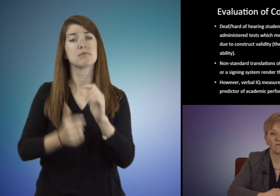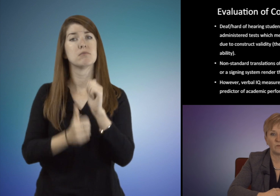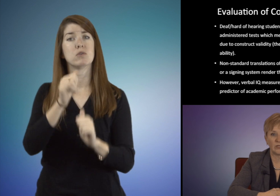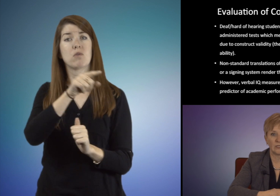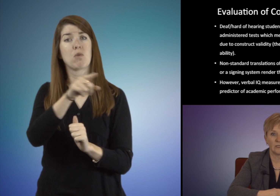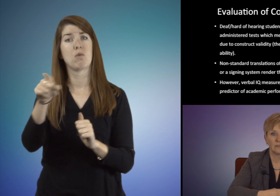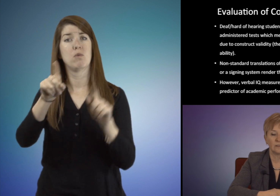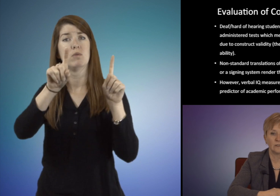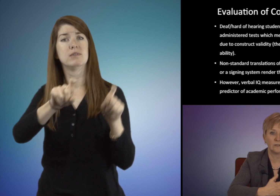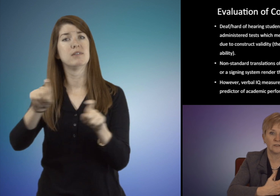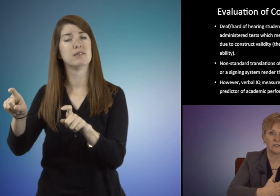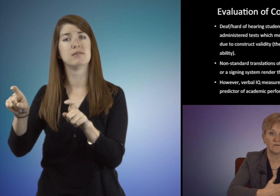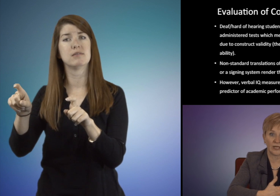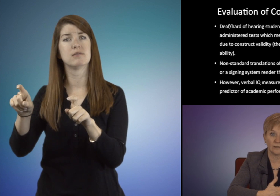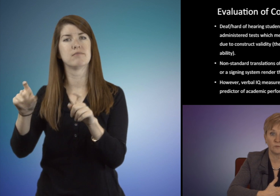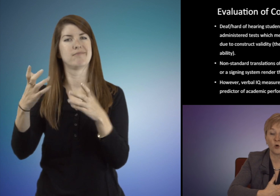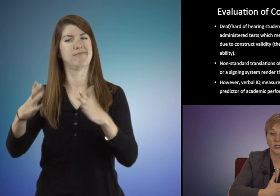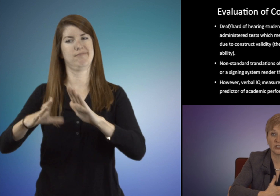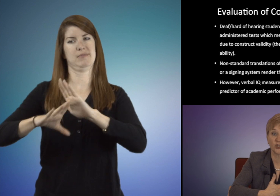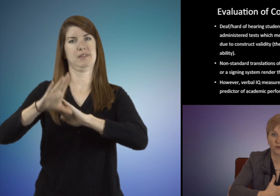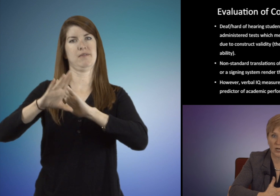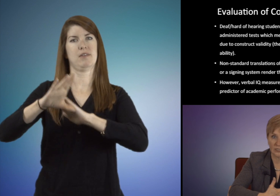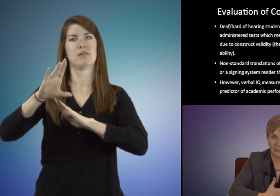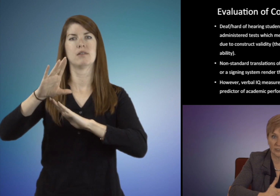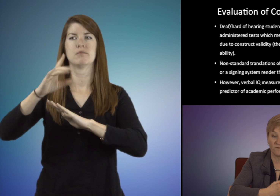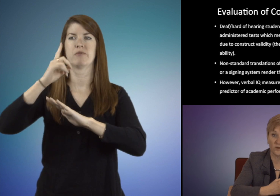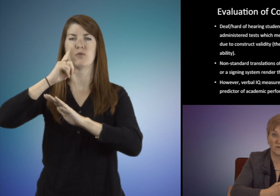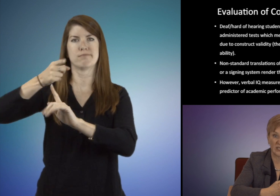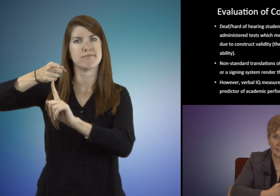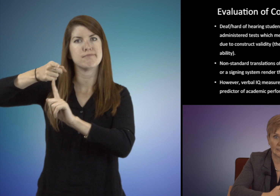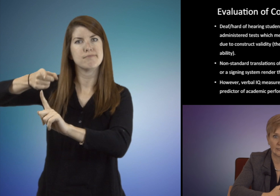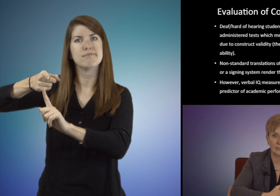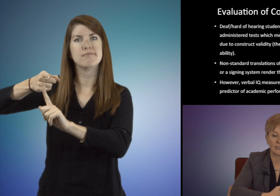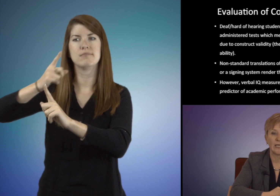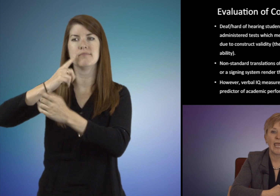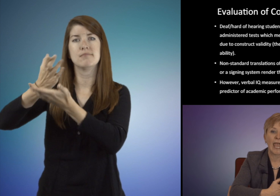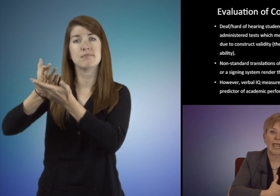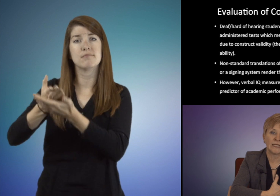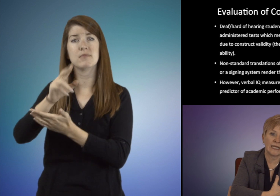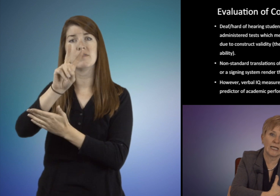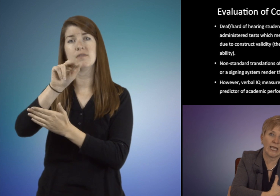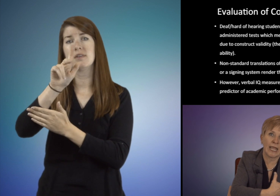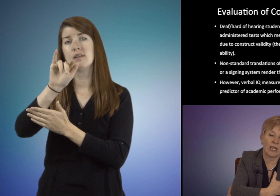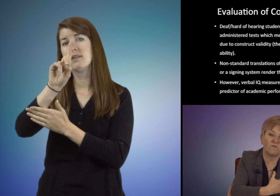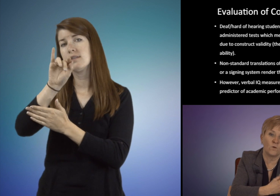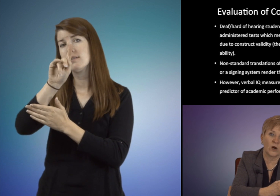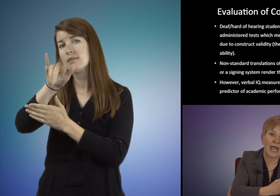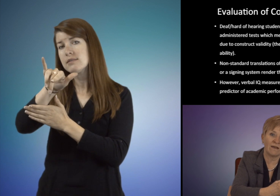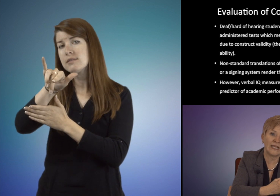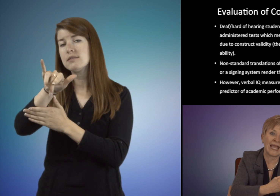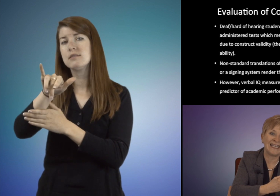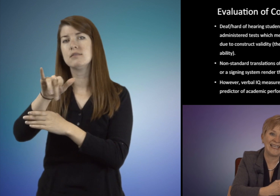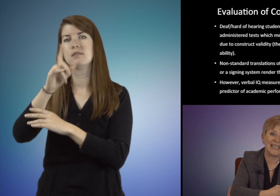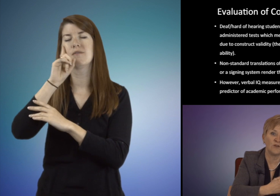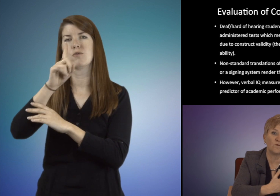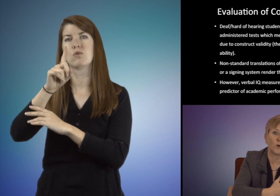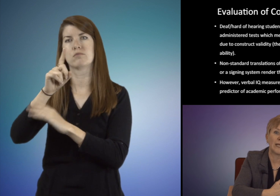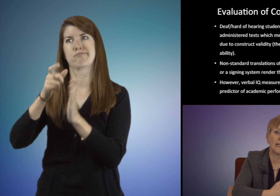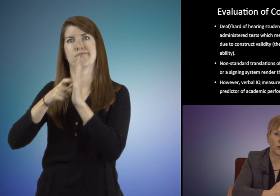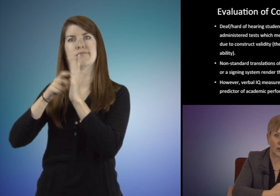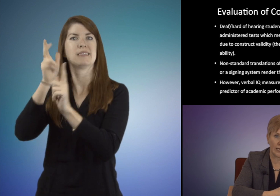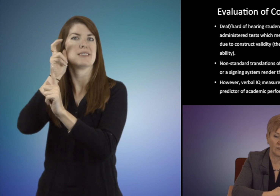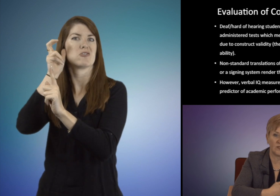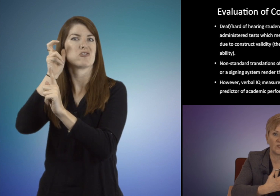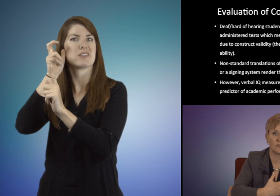tests have been developed or constructed for validity and for having a need